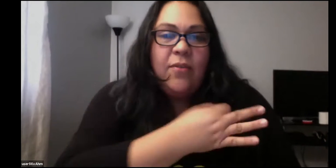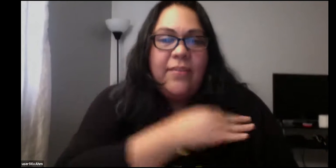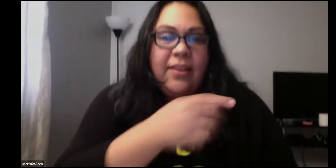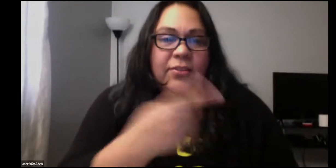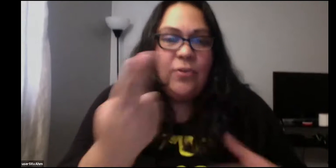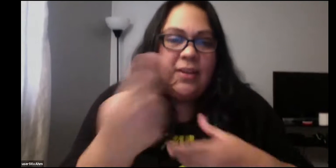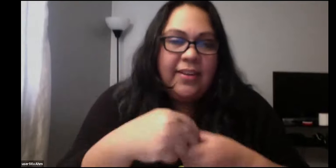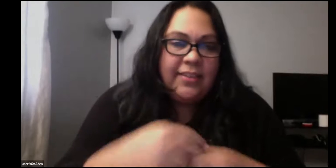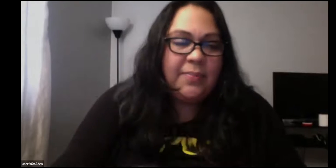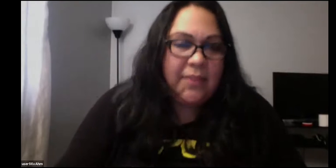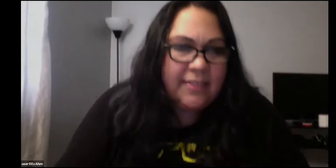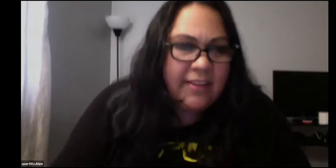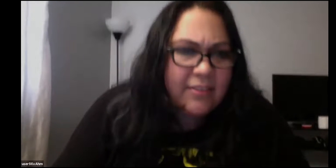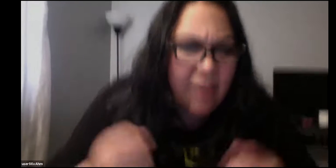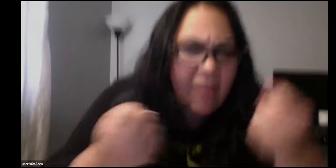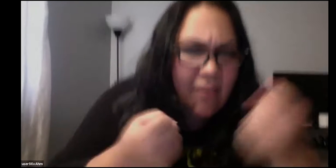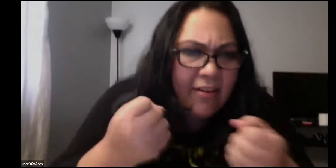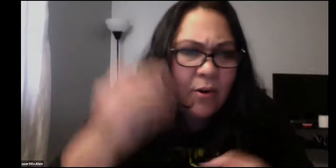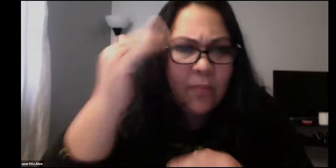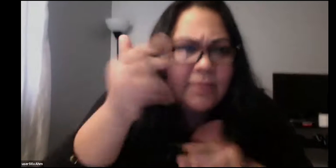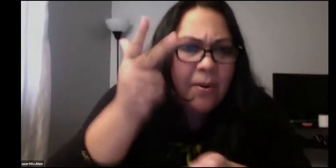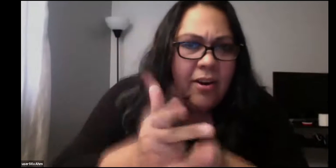there joining us, but he's in his car. I hope he's parked.